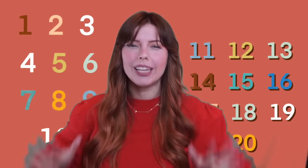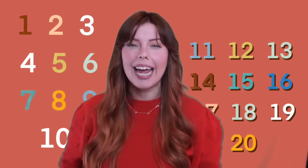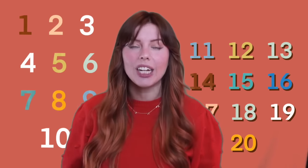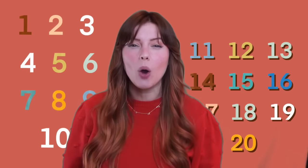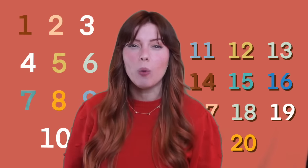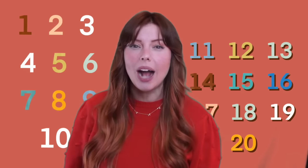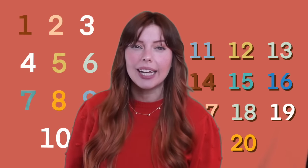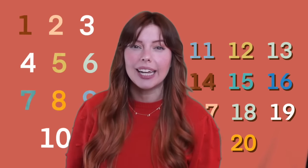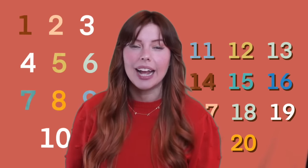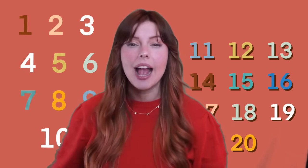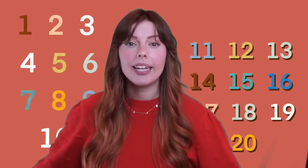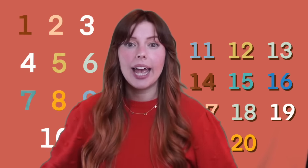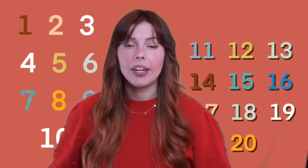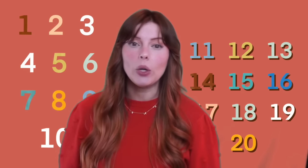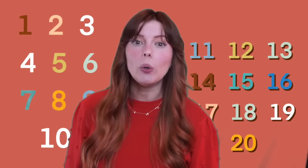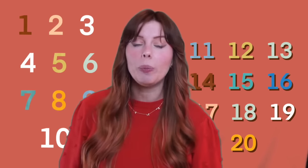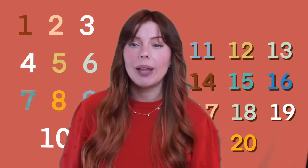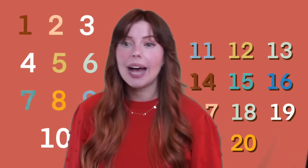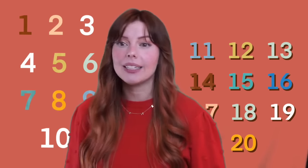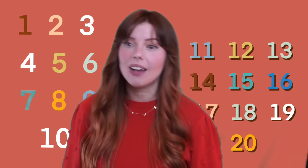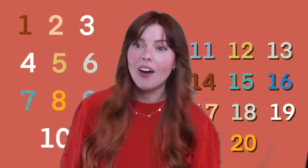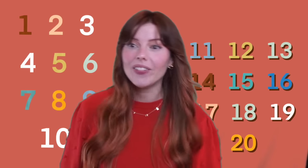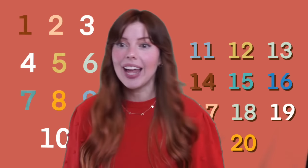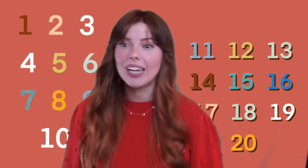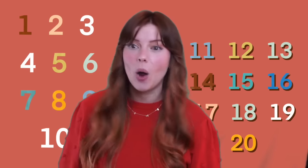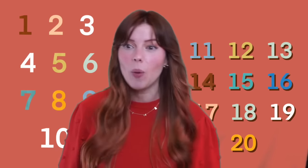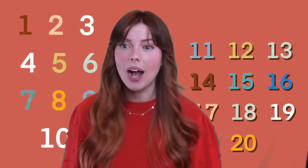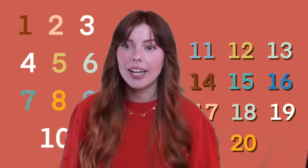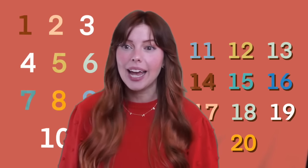Like a rocket! Can you blast off like a rocket?